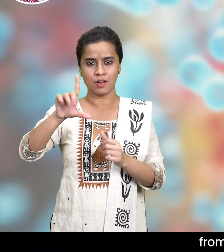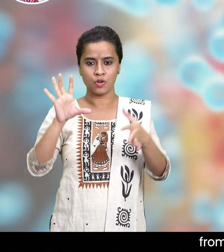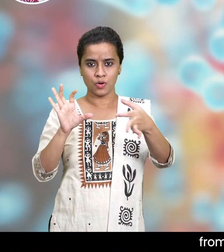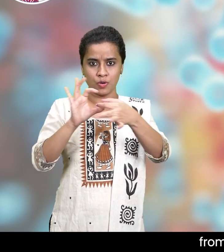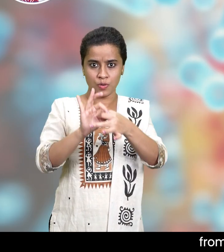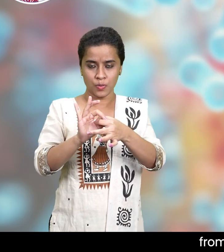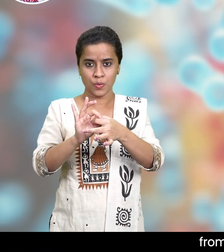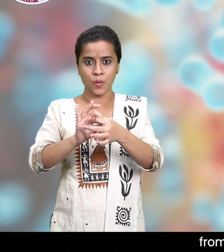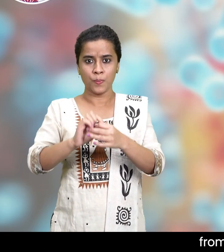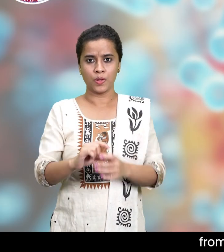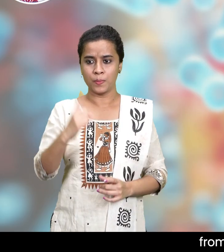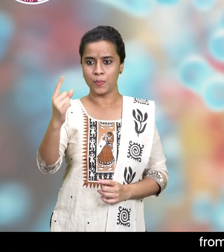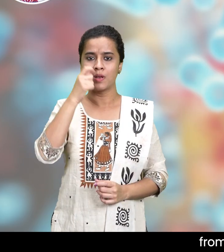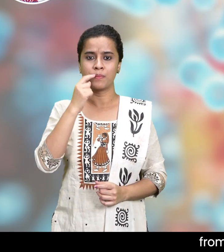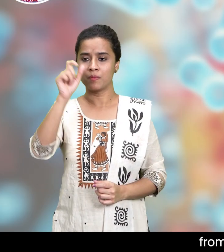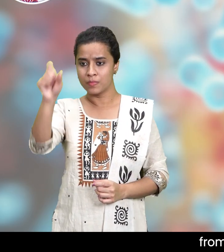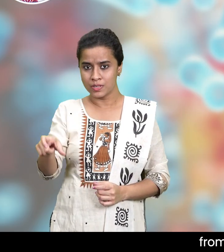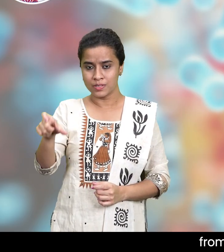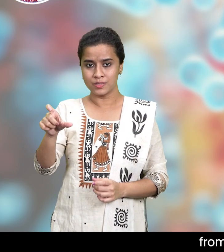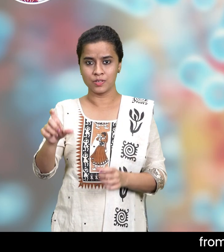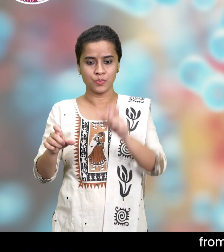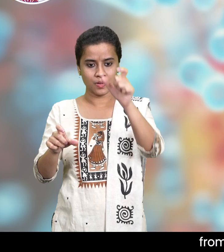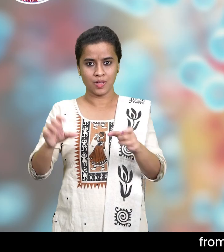from one partner to another.